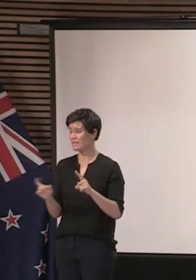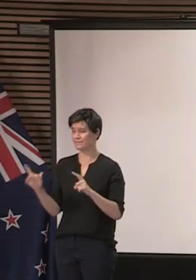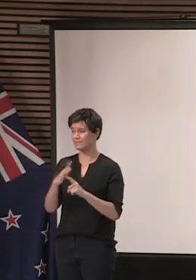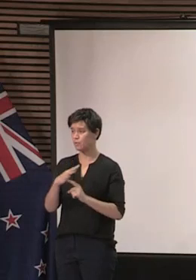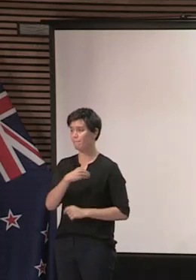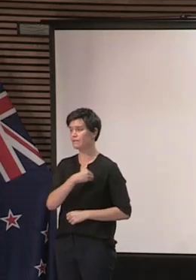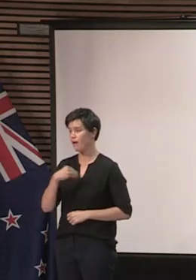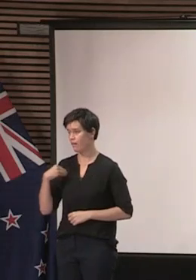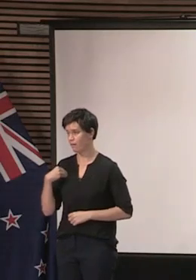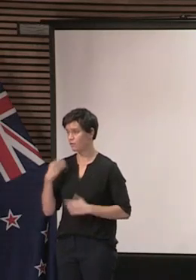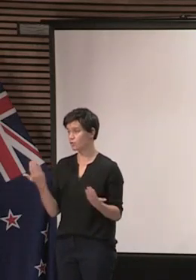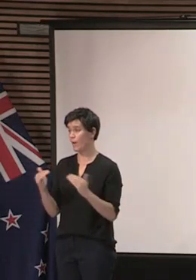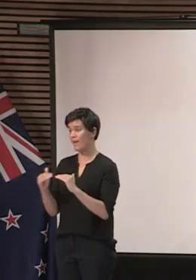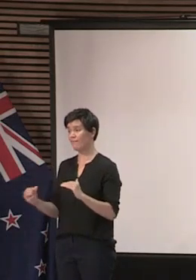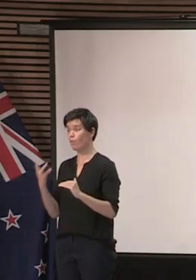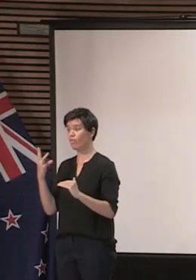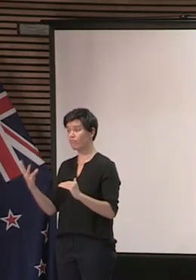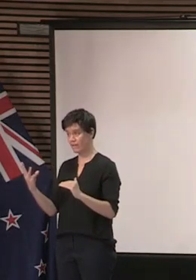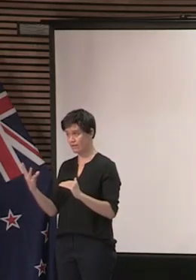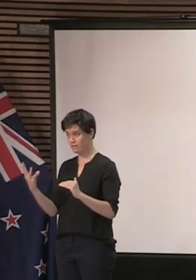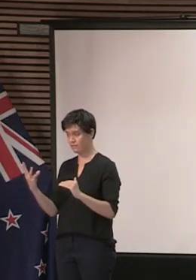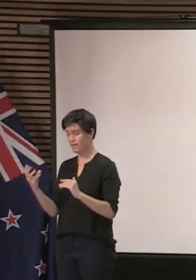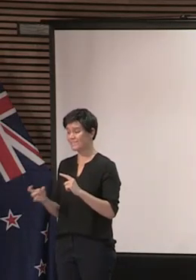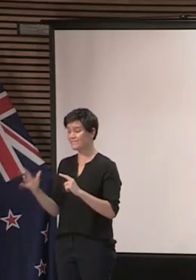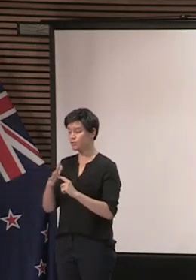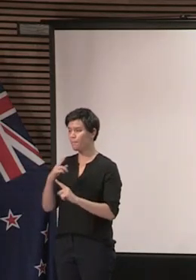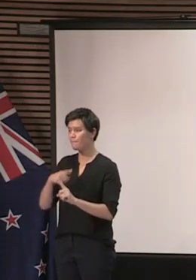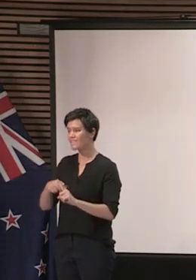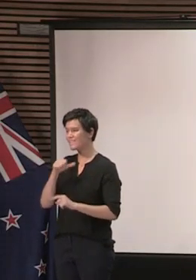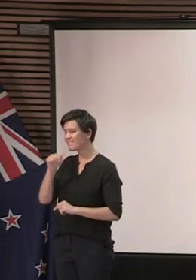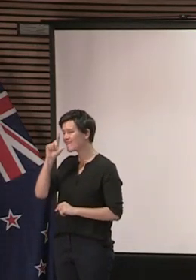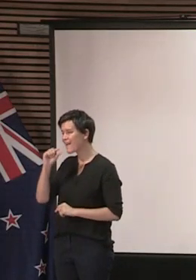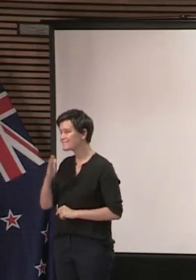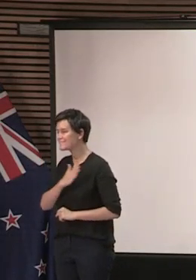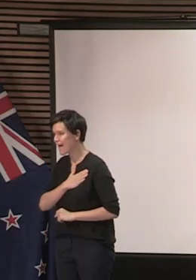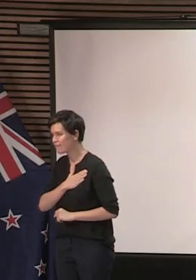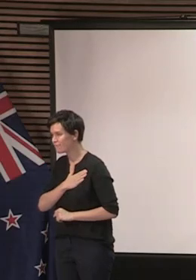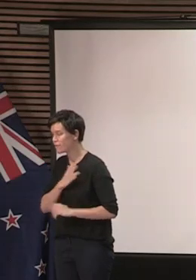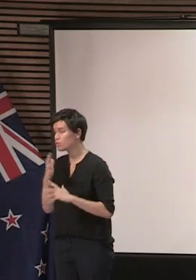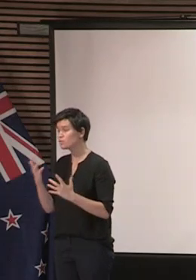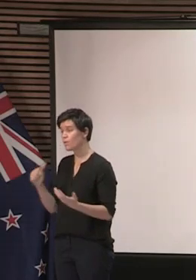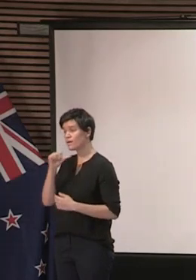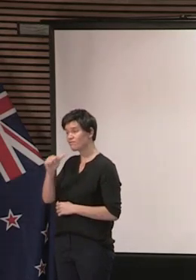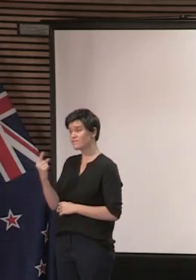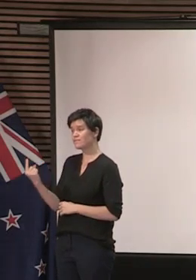surgery and, in particular, urgent diagnostics and surgery for people whose care may have